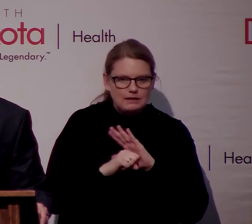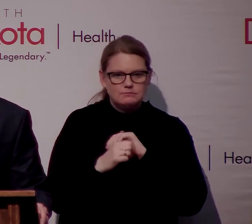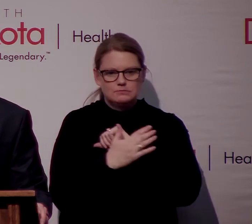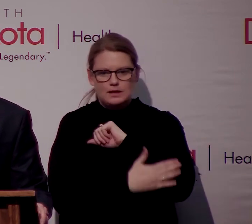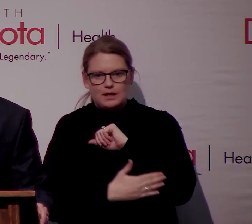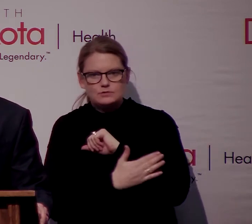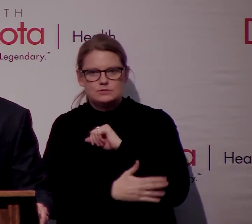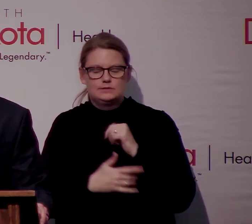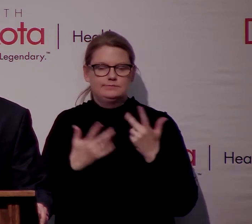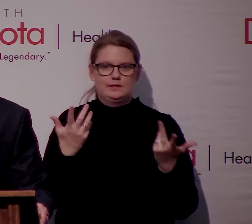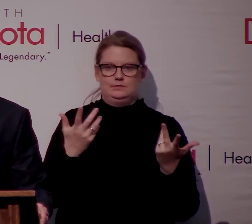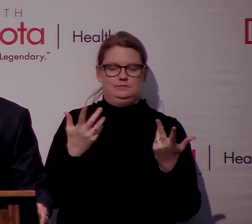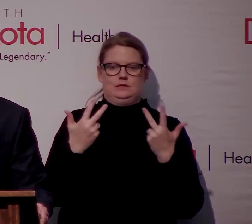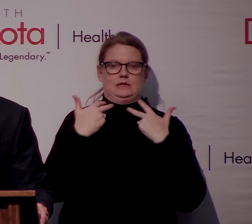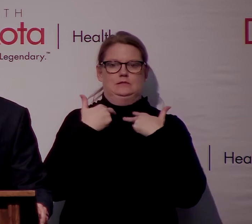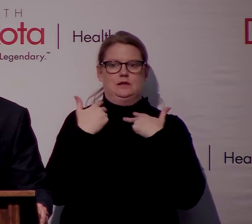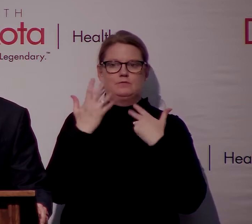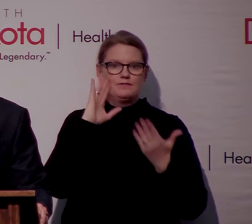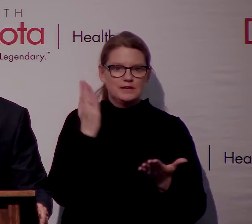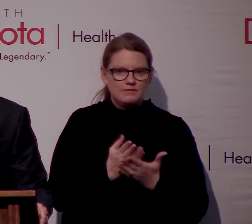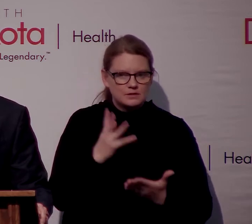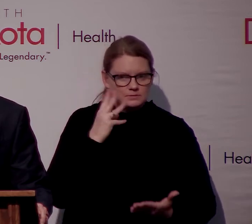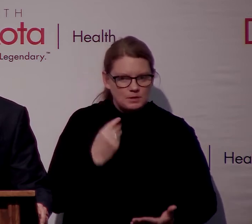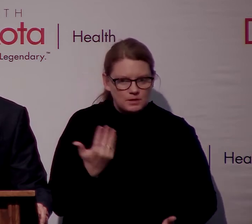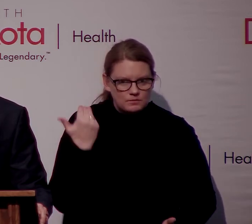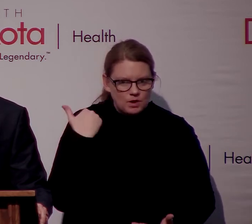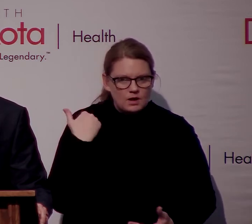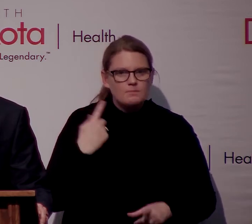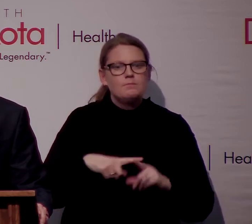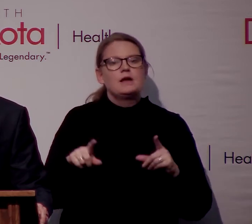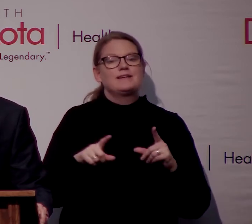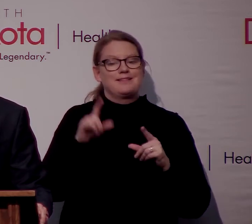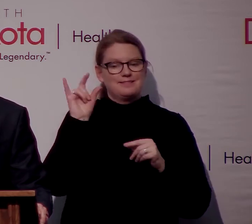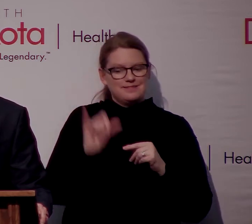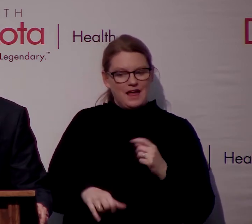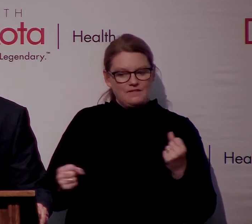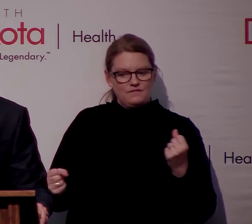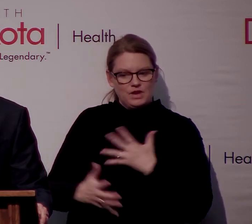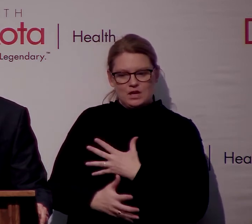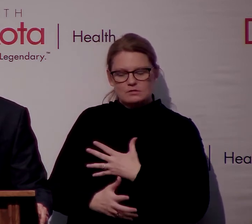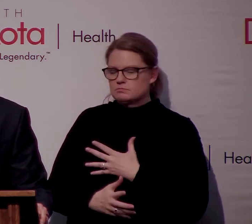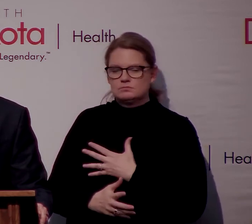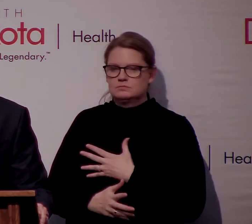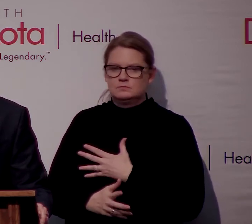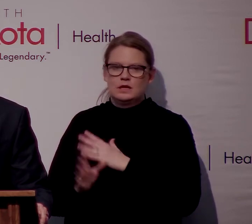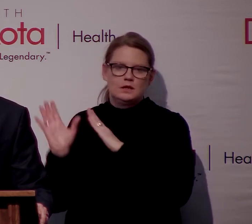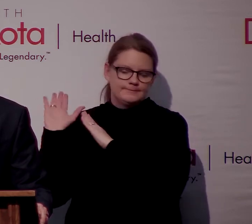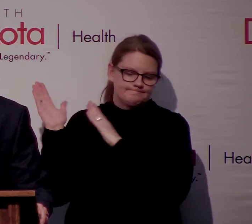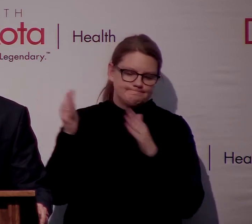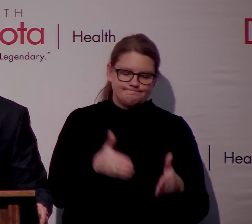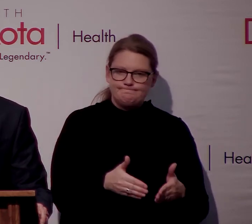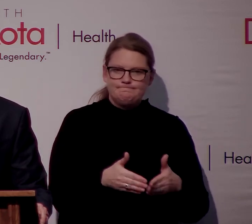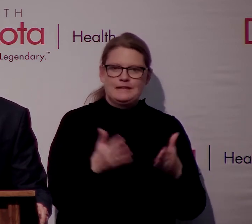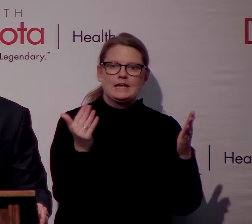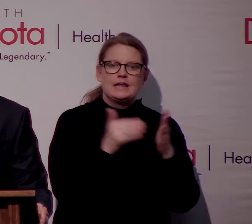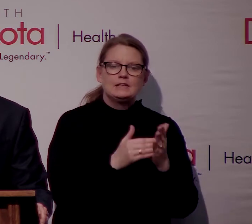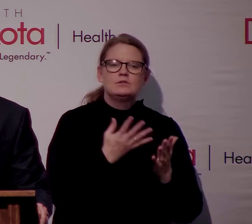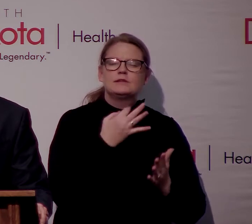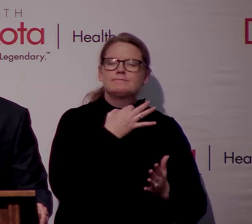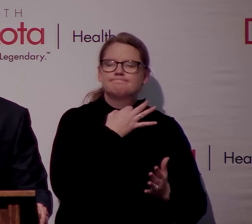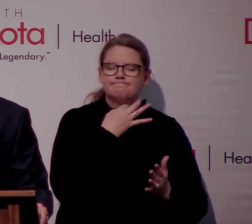to have some level of fear, but we want to try to channel that fear back towards curiosity,